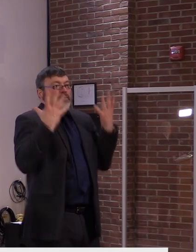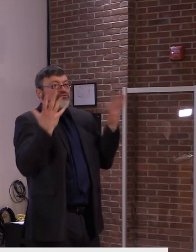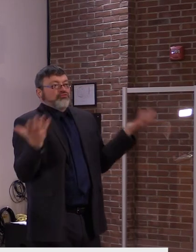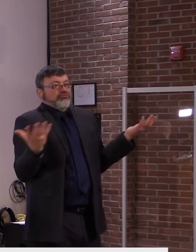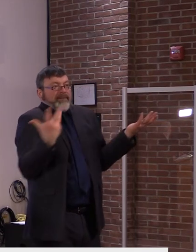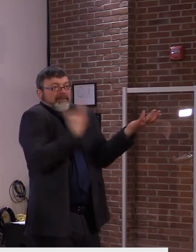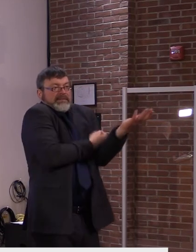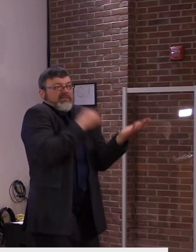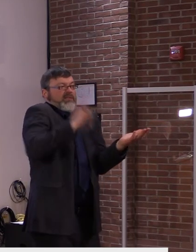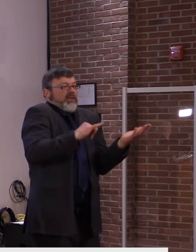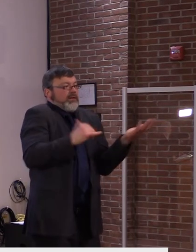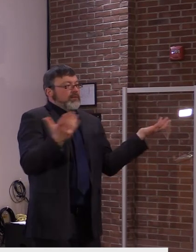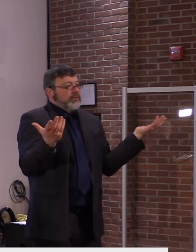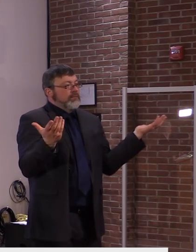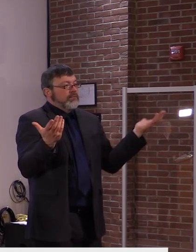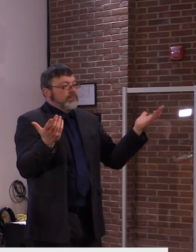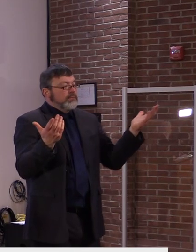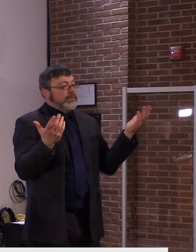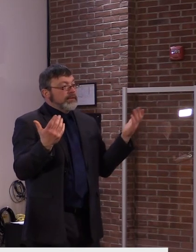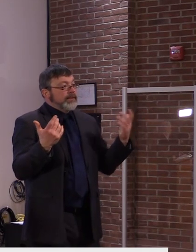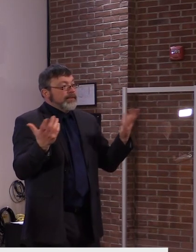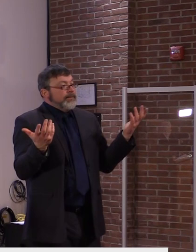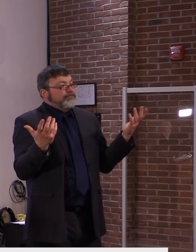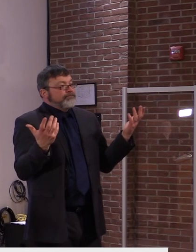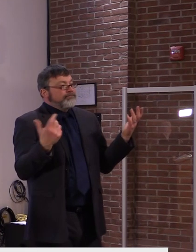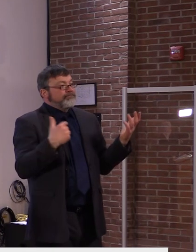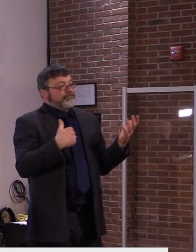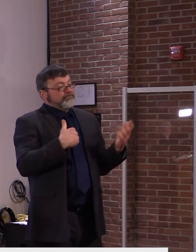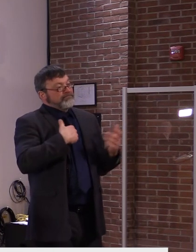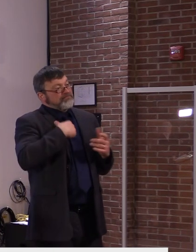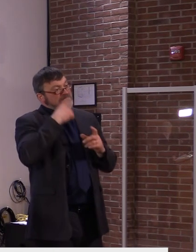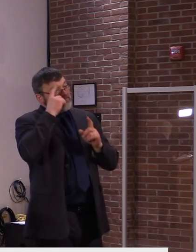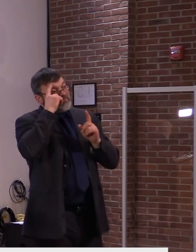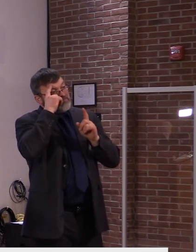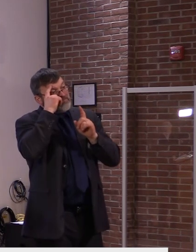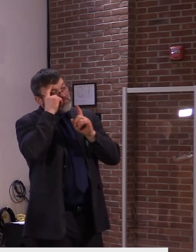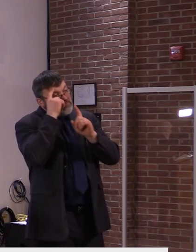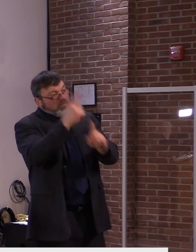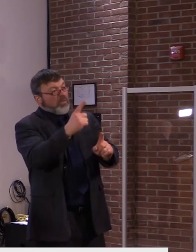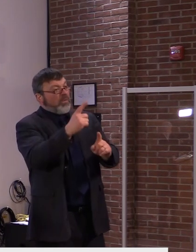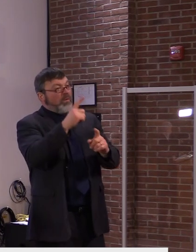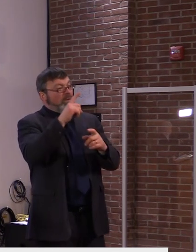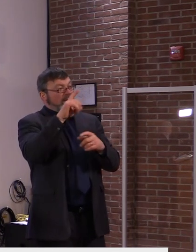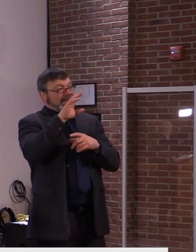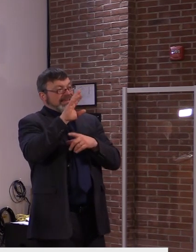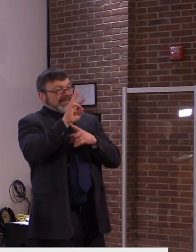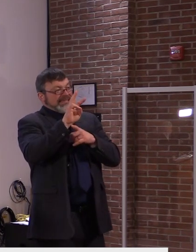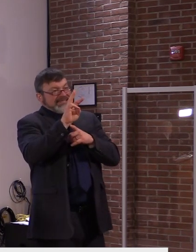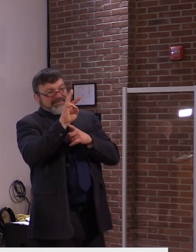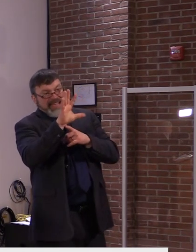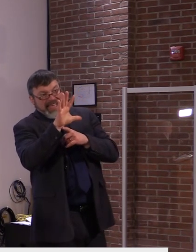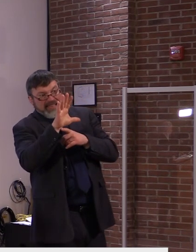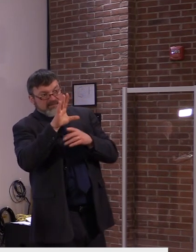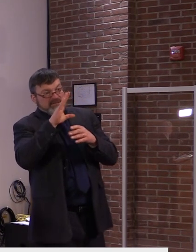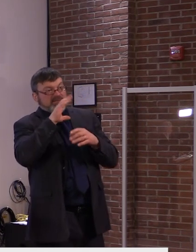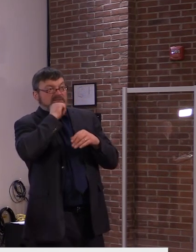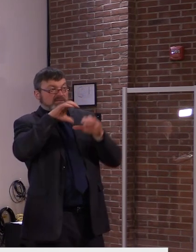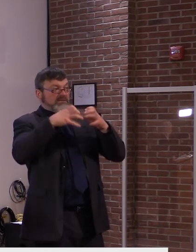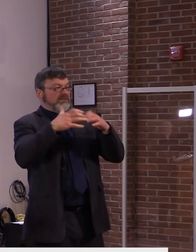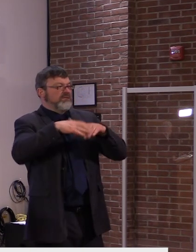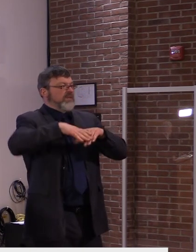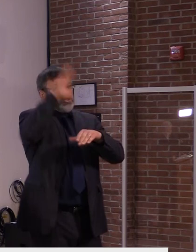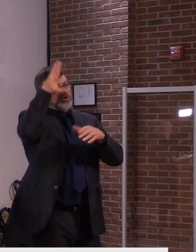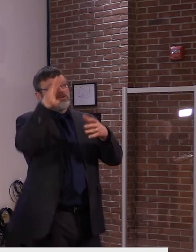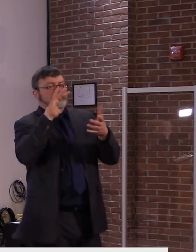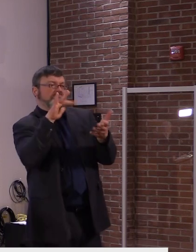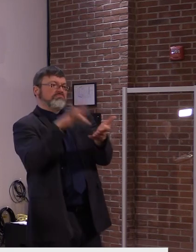said, you know, between somewhere in the second week of March and the last week of March. I think we're still on that time schedule. I